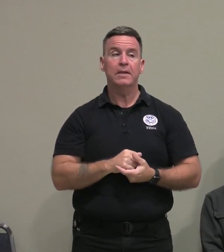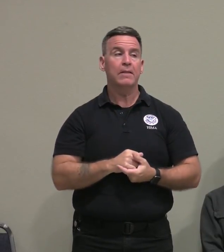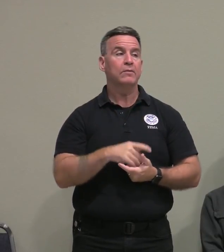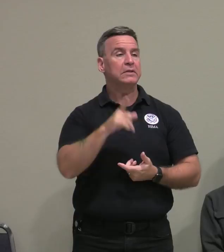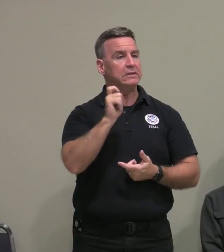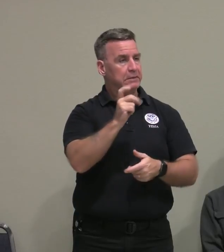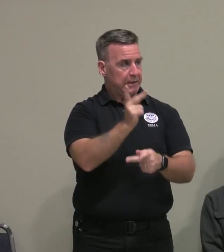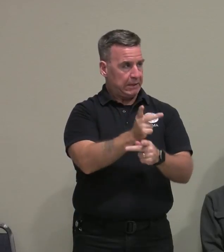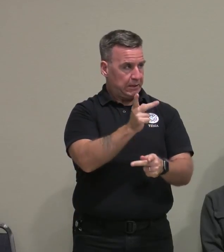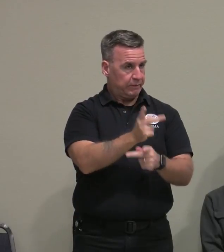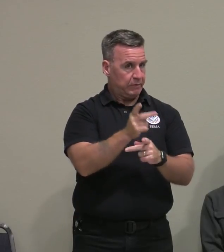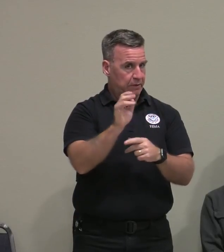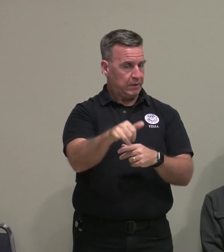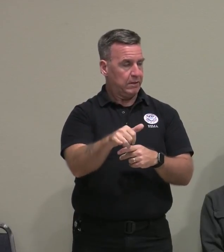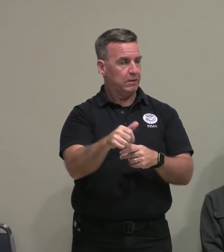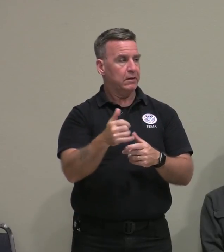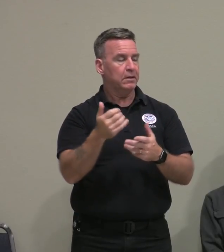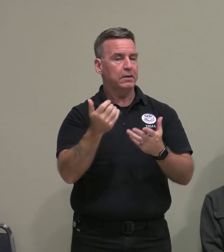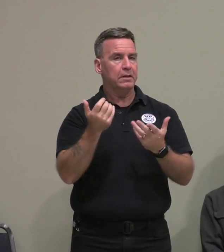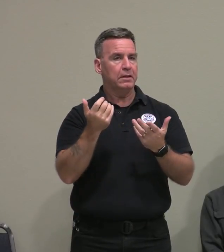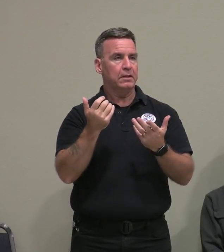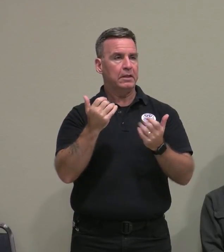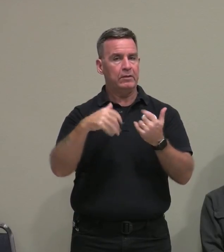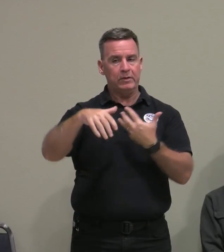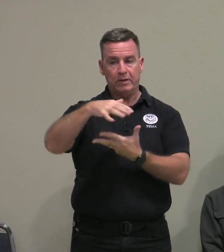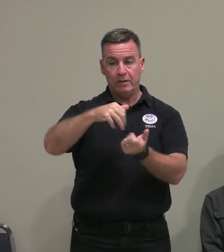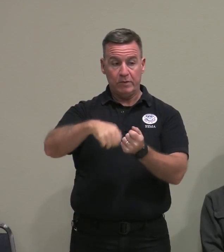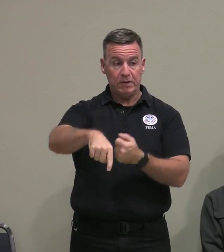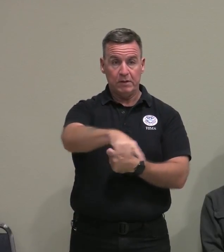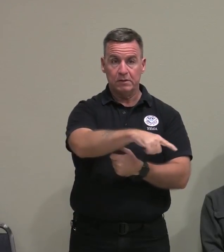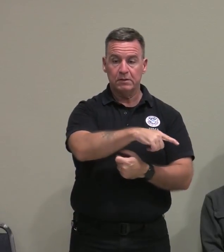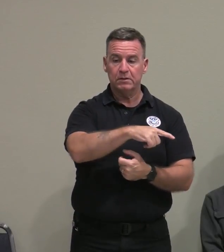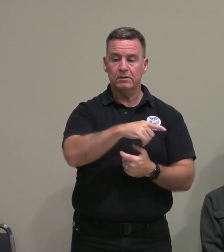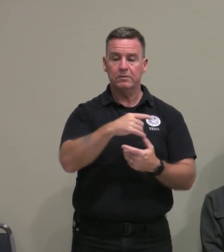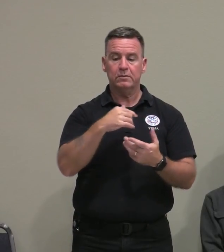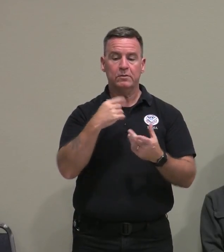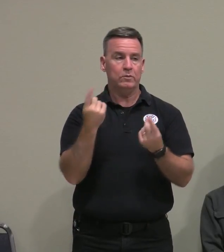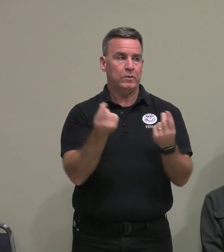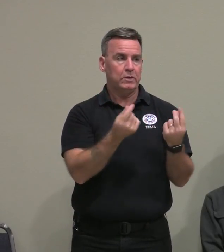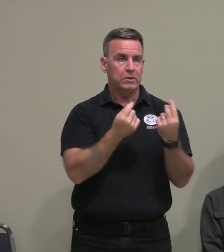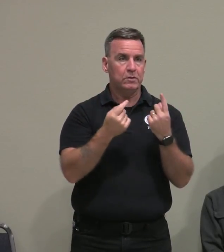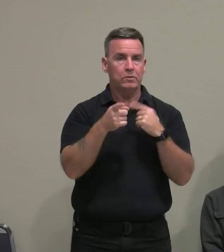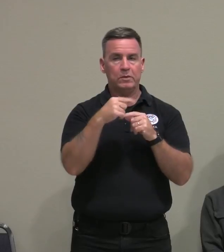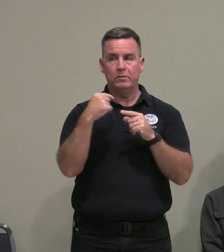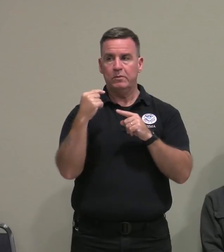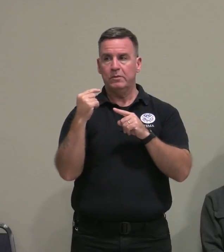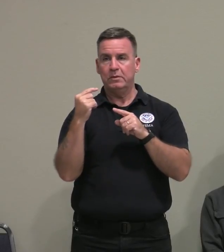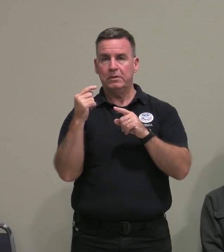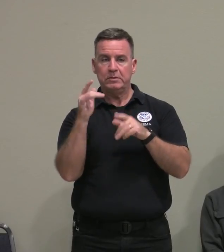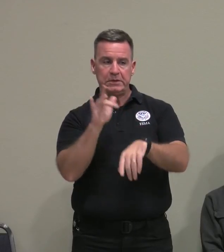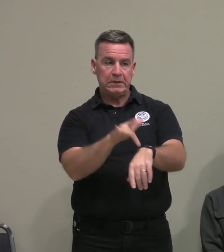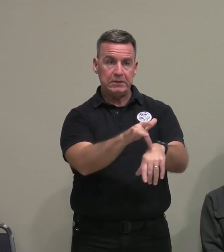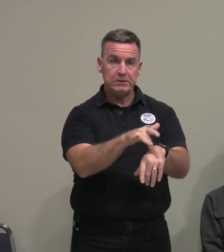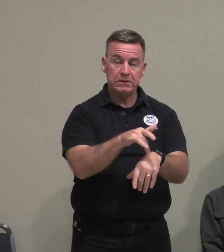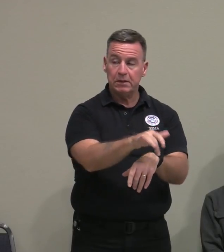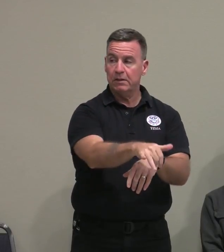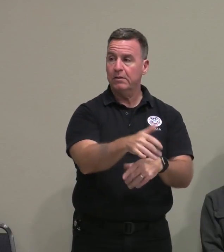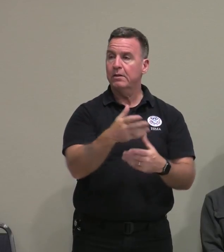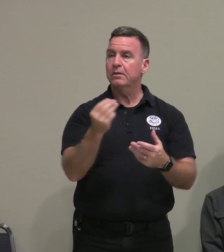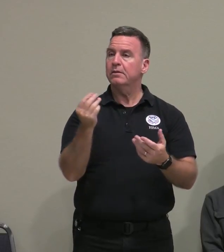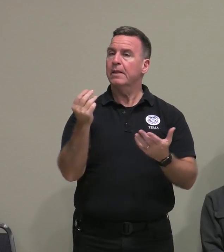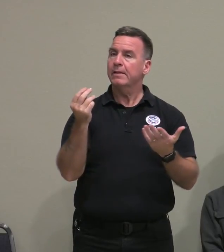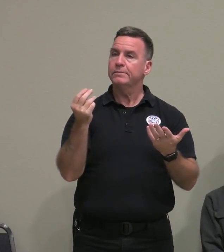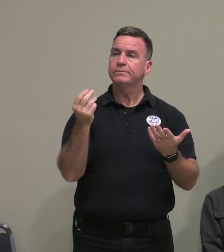we need to be careful with it, how we interact with it, what we do when we're touching it, and